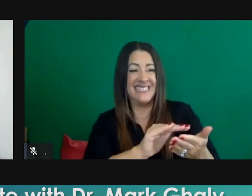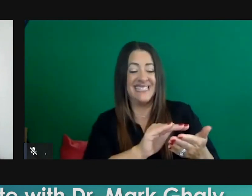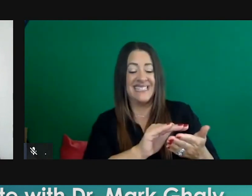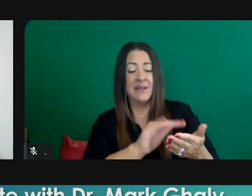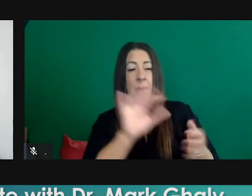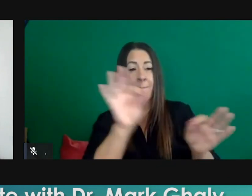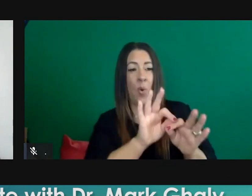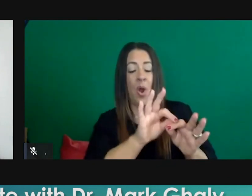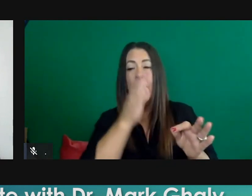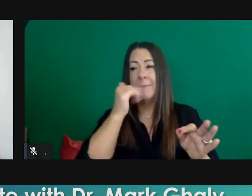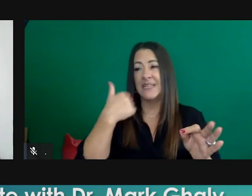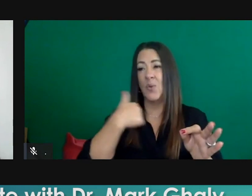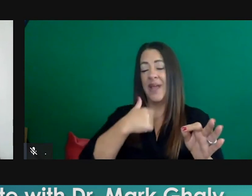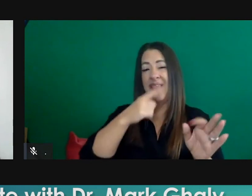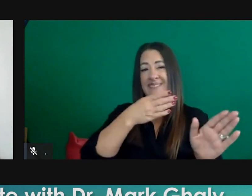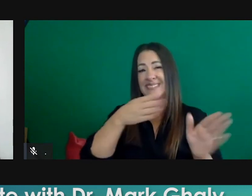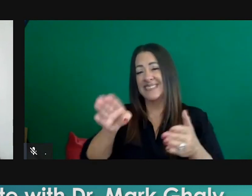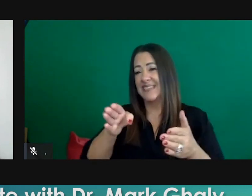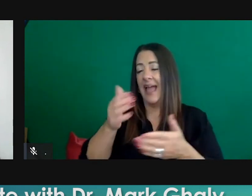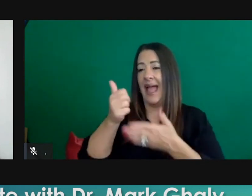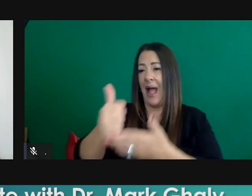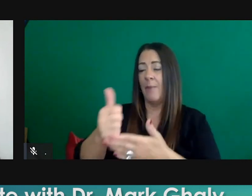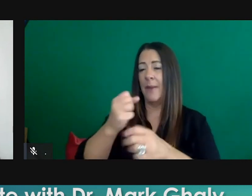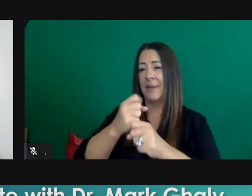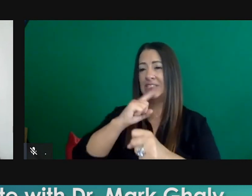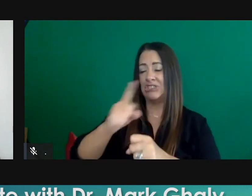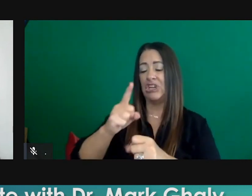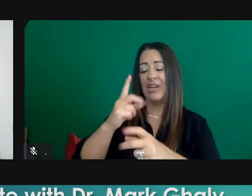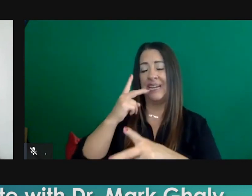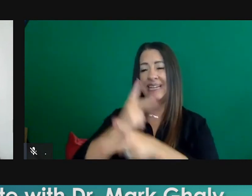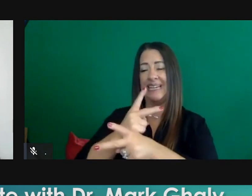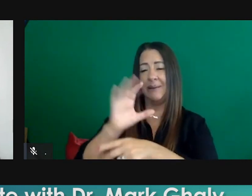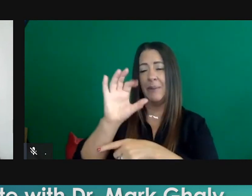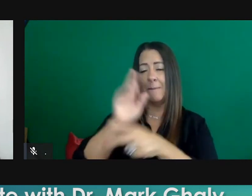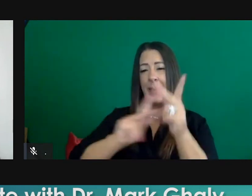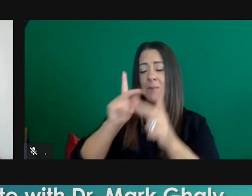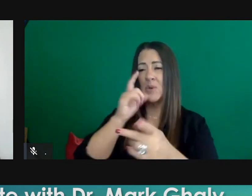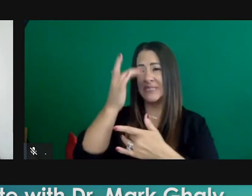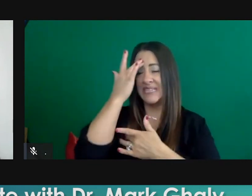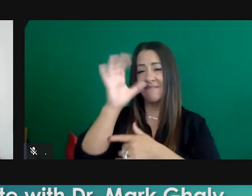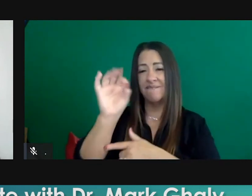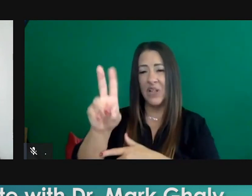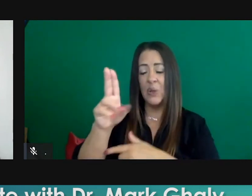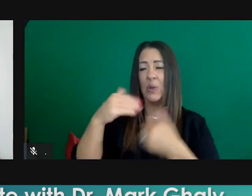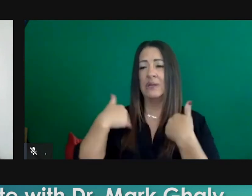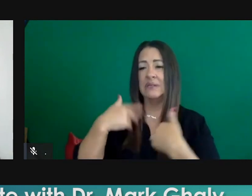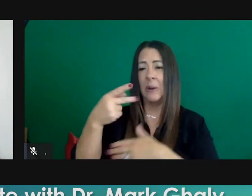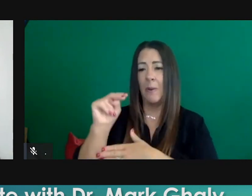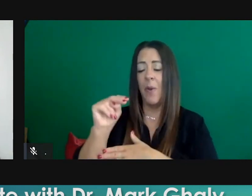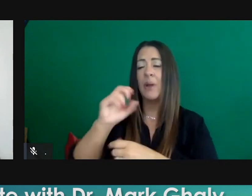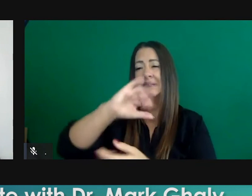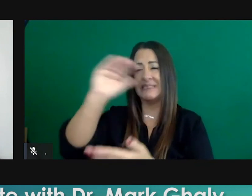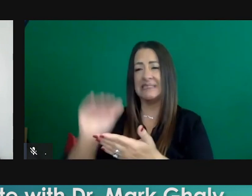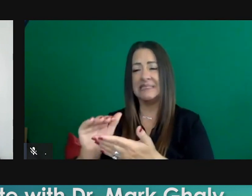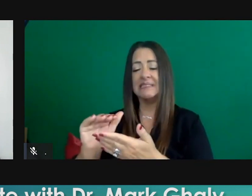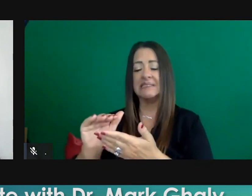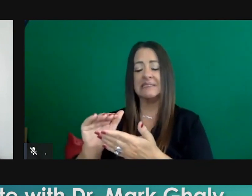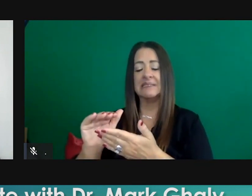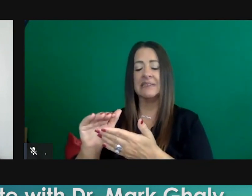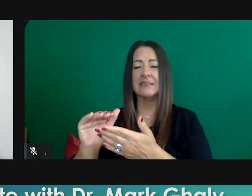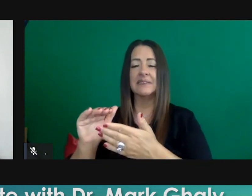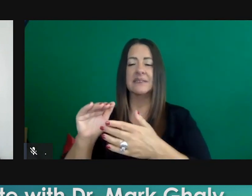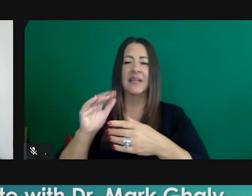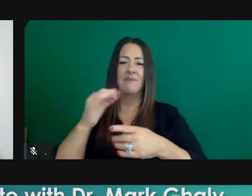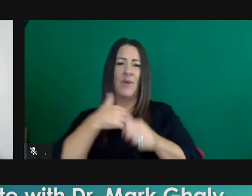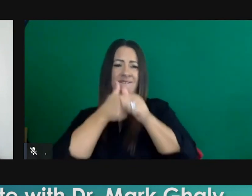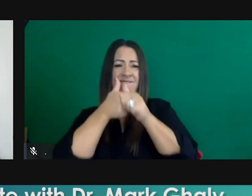the colder weather, that we'll be able to actually keep and maintain and even accelerate some of the gains that we've seen over the last